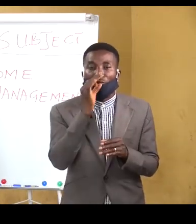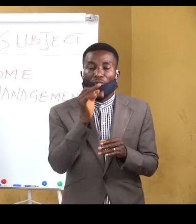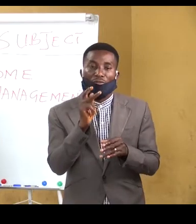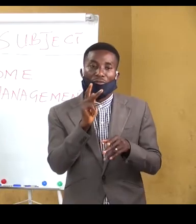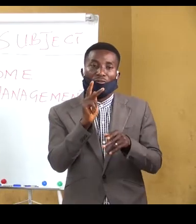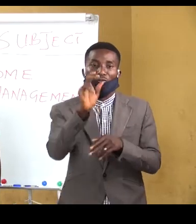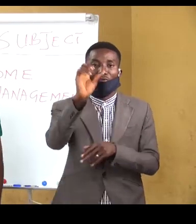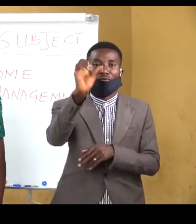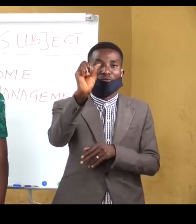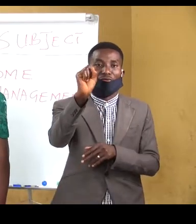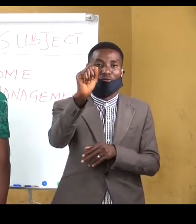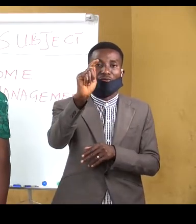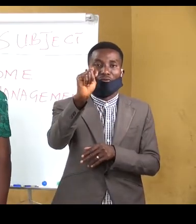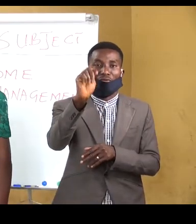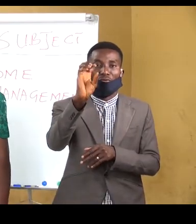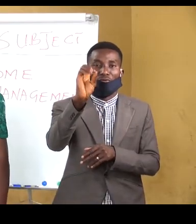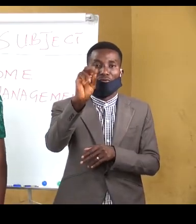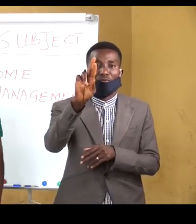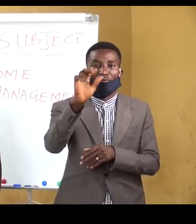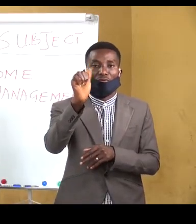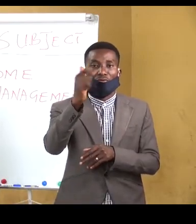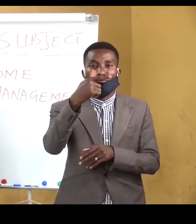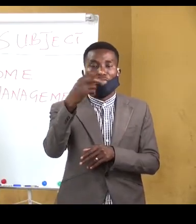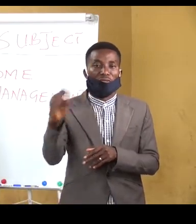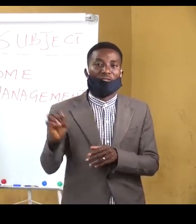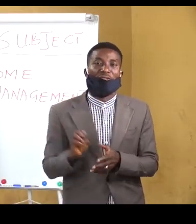storage. So in food storage,